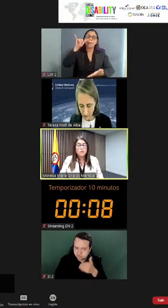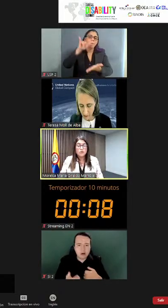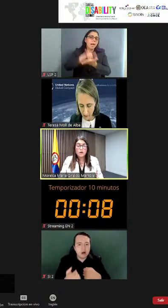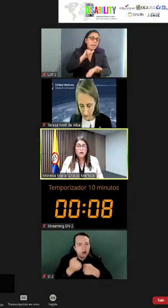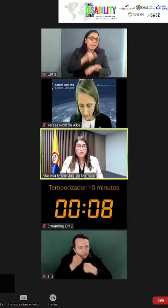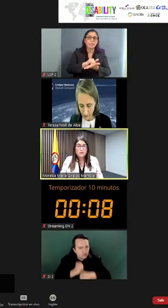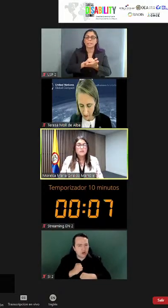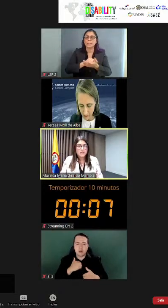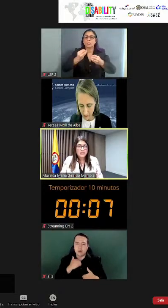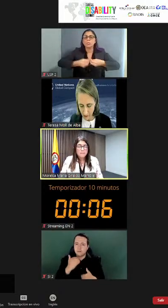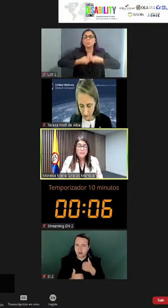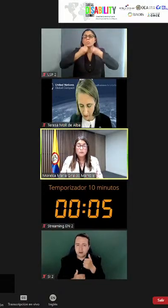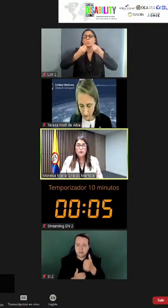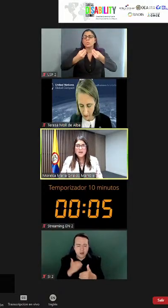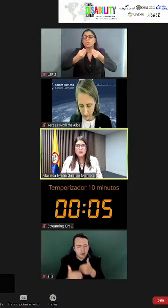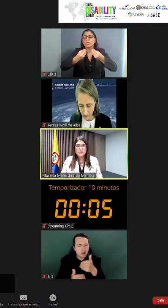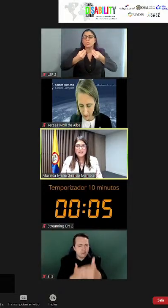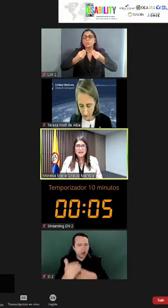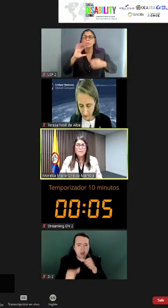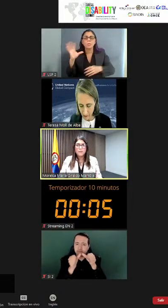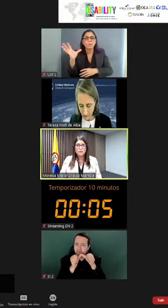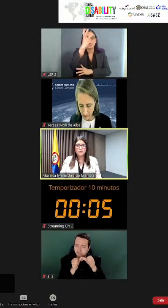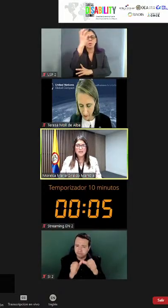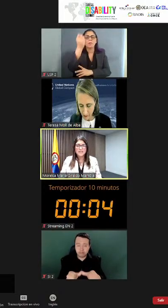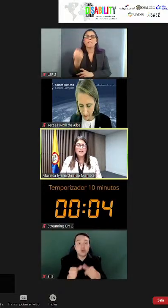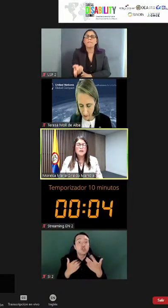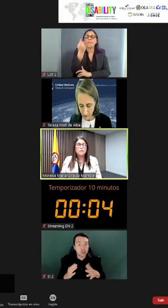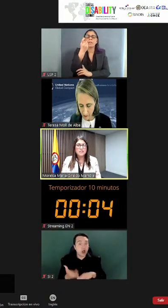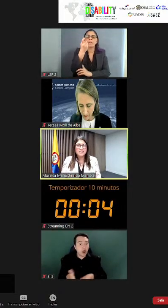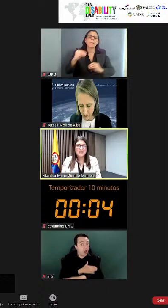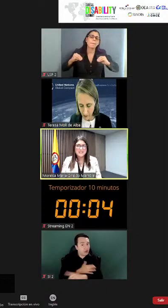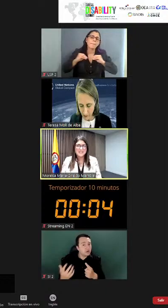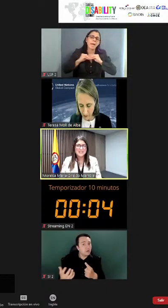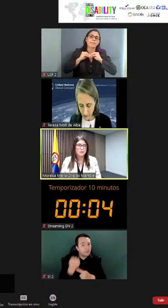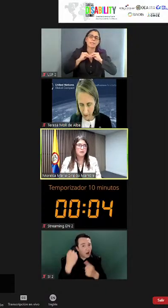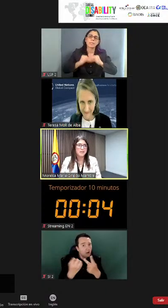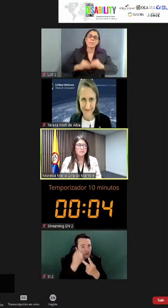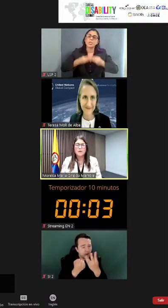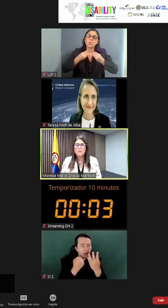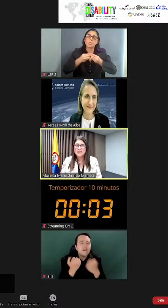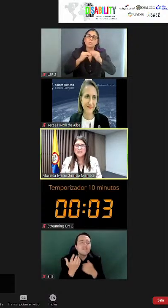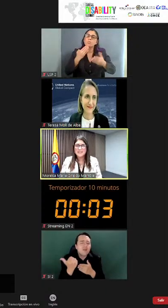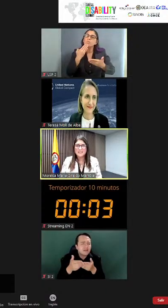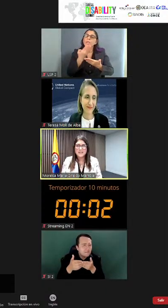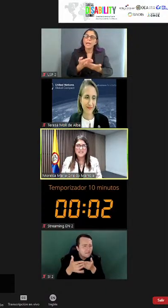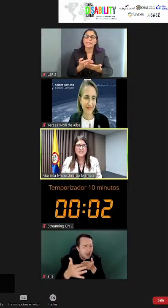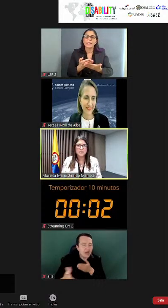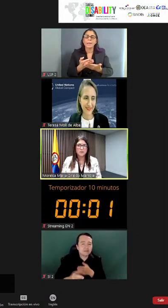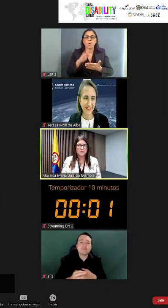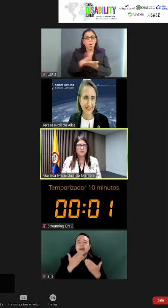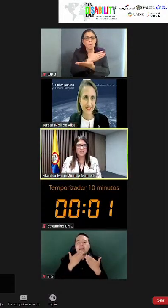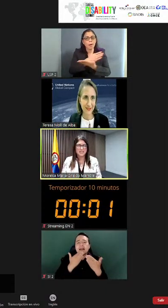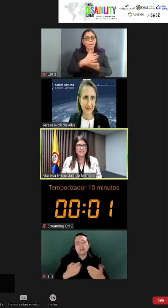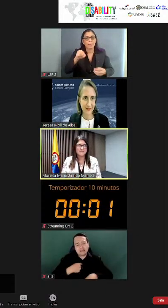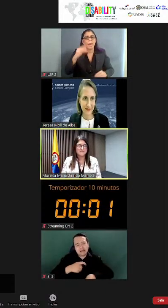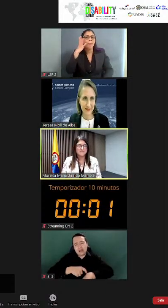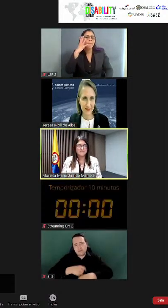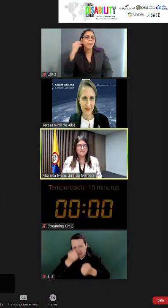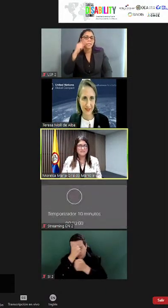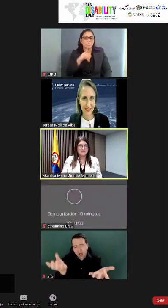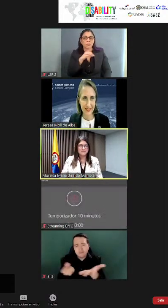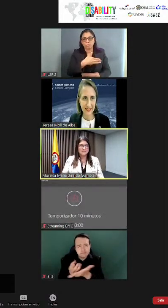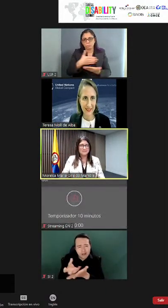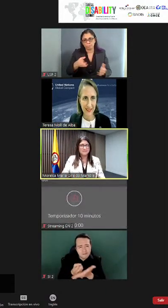ongoing efforts several challenges we have ahead and we have a god and great